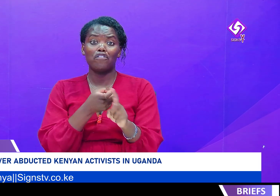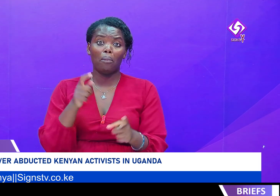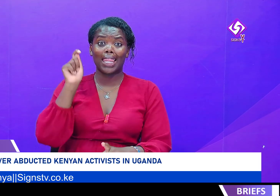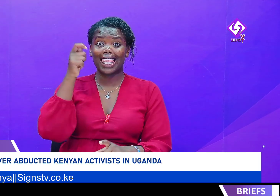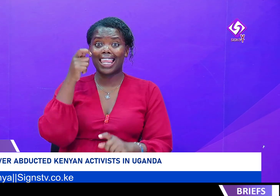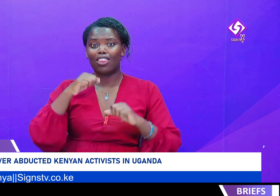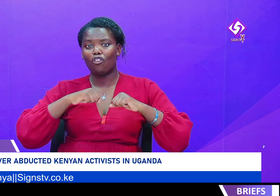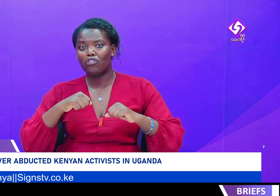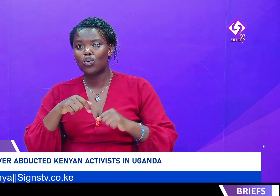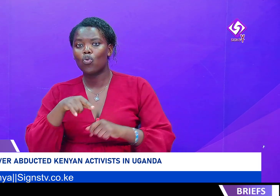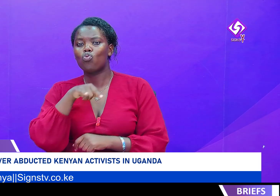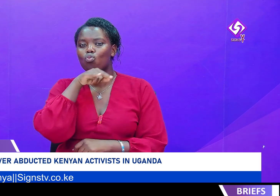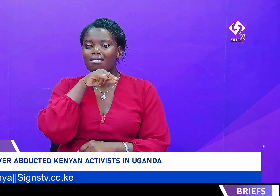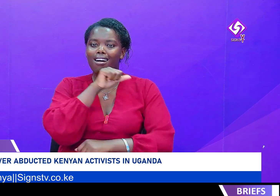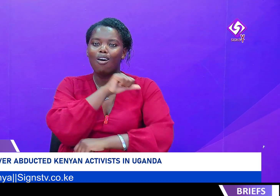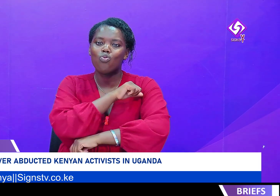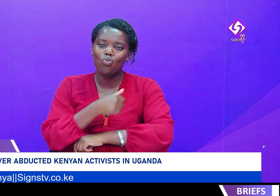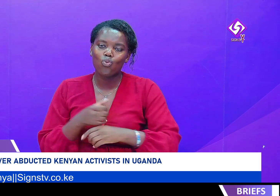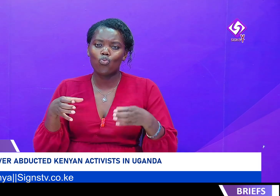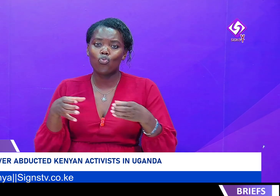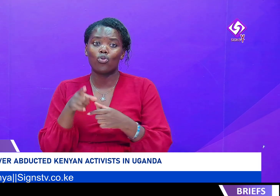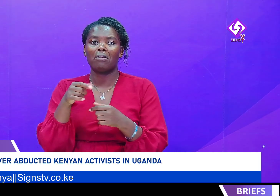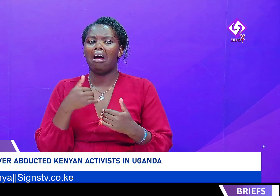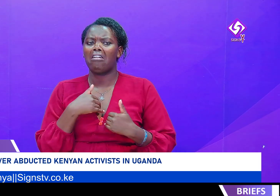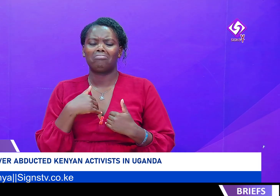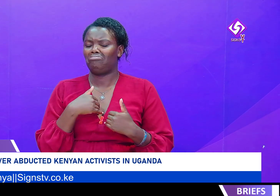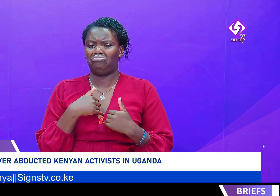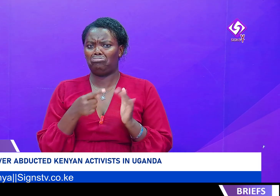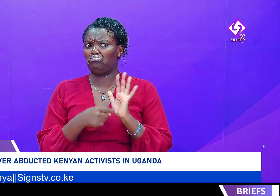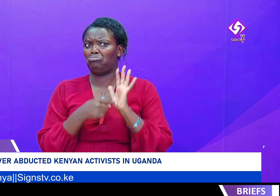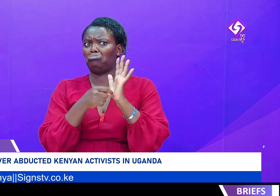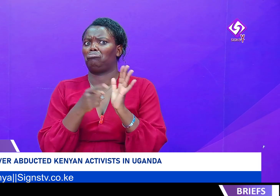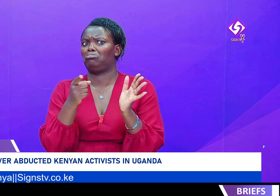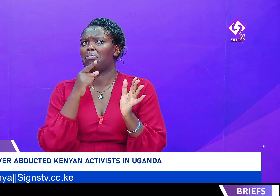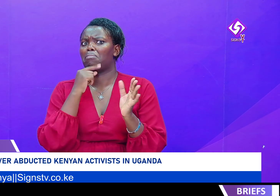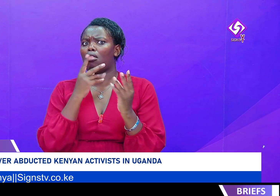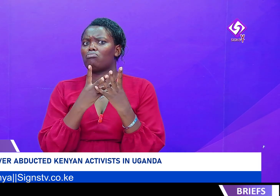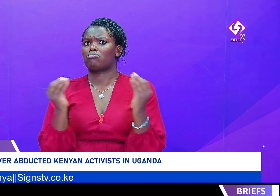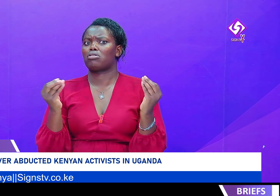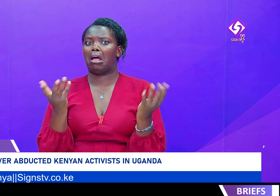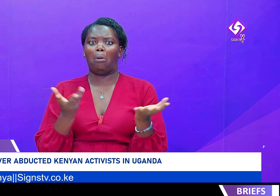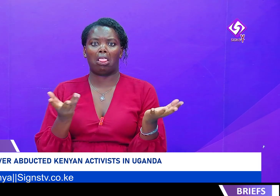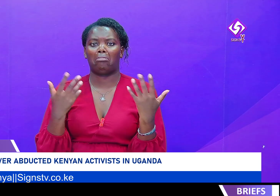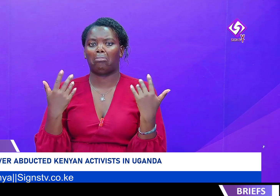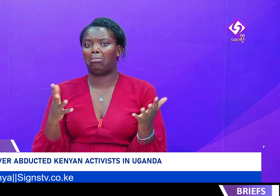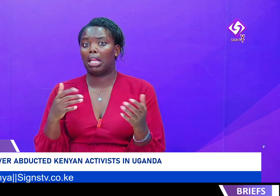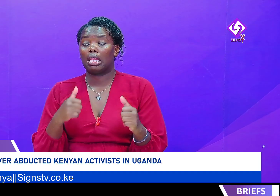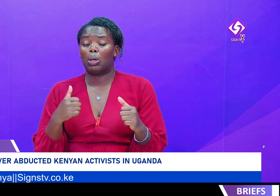Despite official inquiries from Kenya officials, Uganda authorities have yet to disclose the